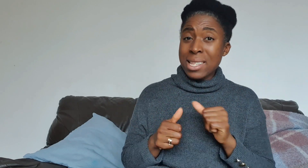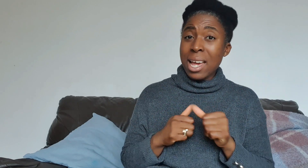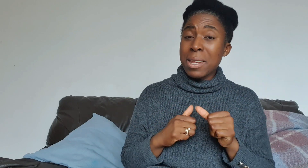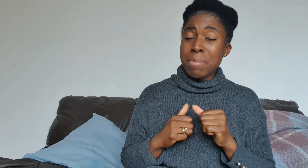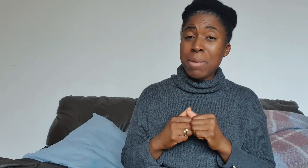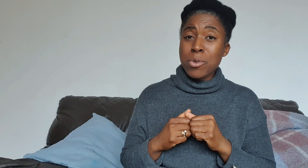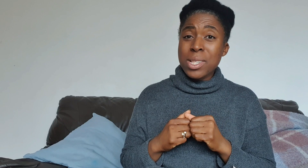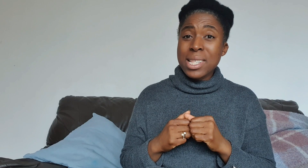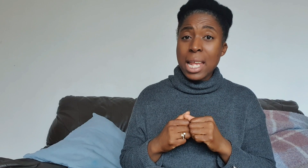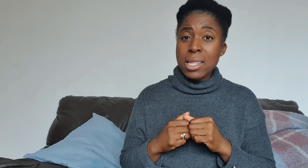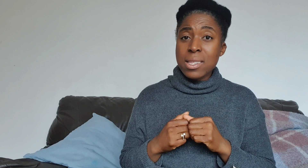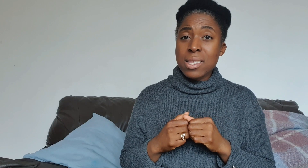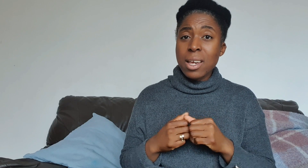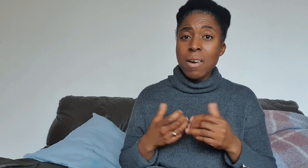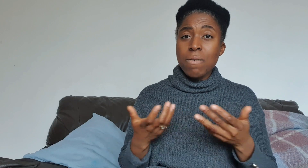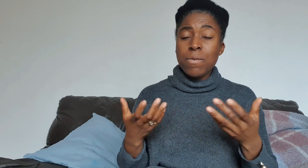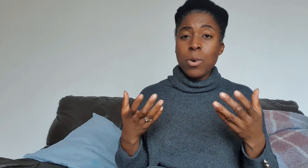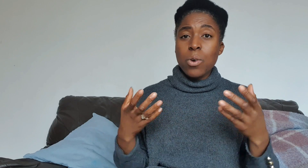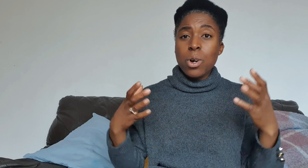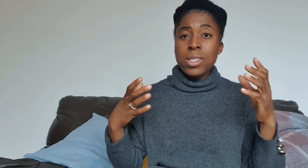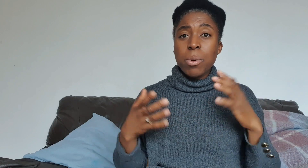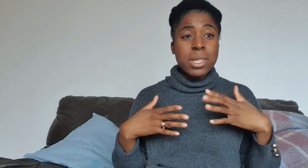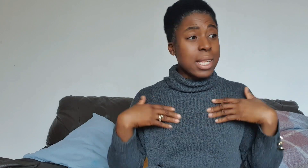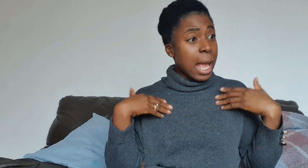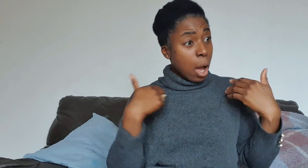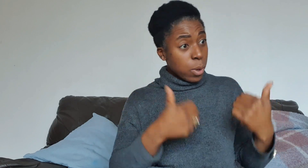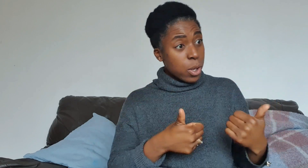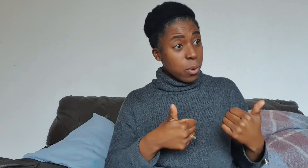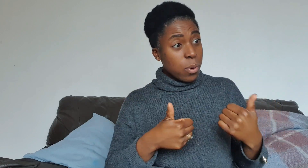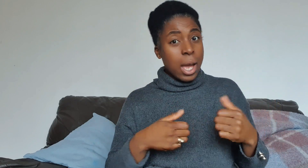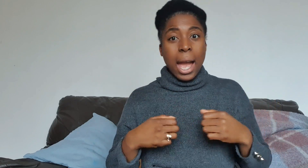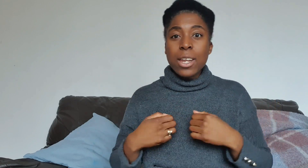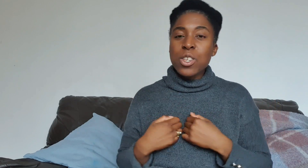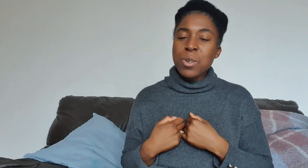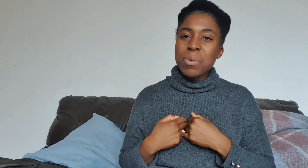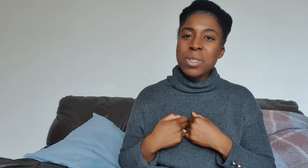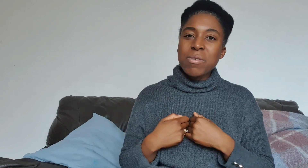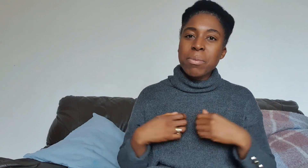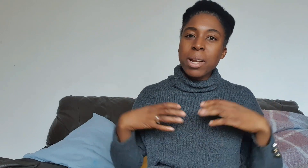and it'd make more sense for someone to say, and you were to reply,